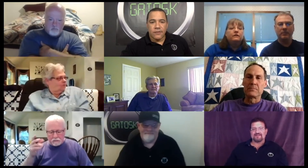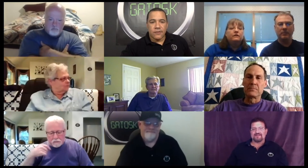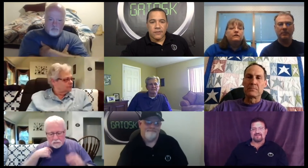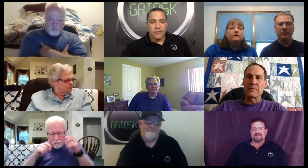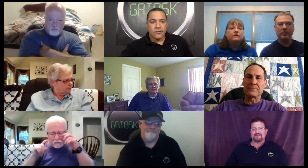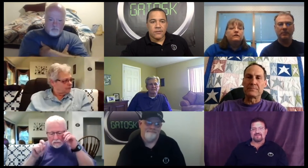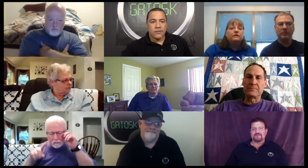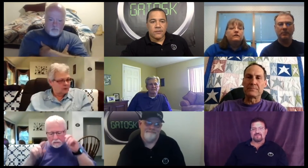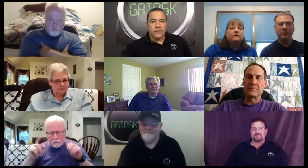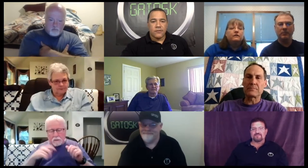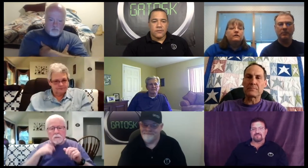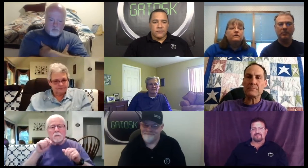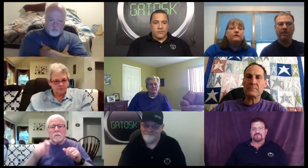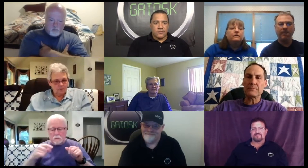Okay, so George is going to say something now. Okay.